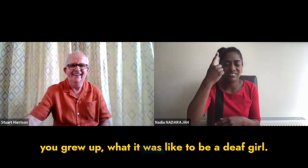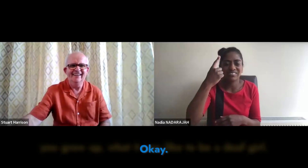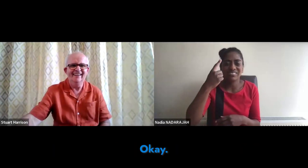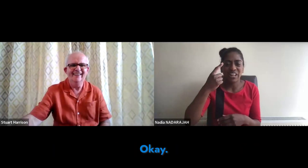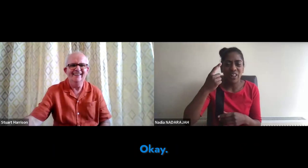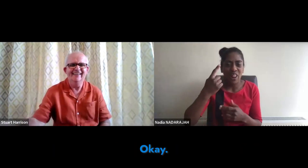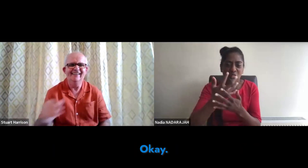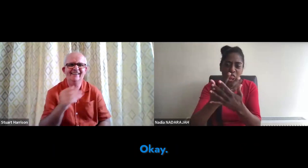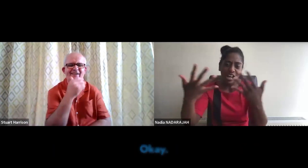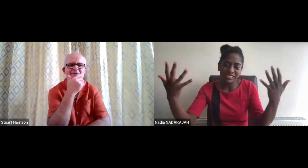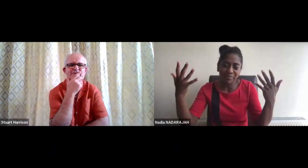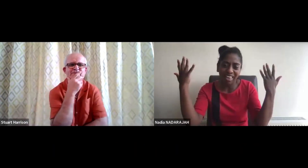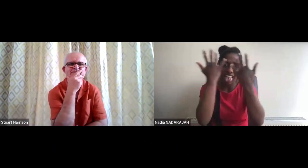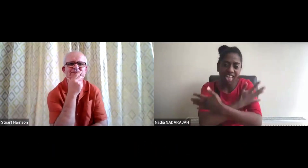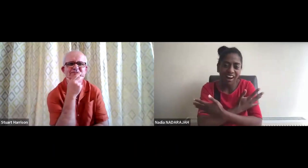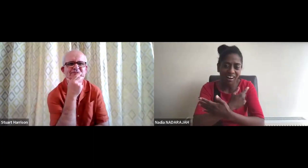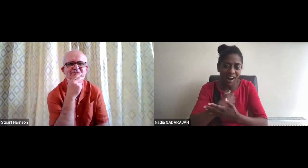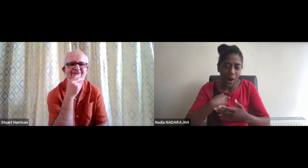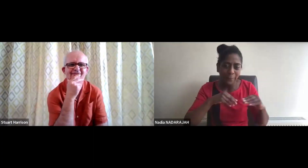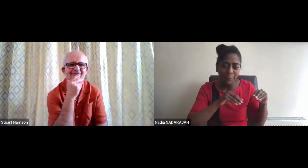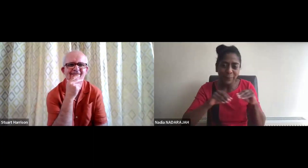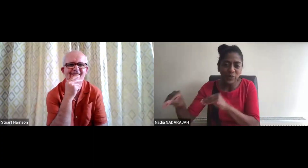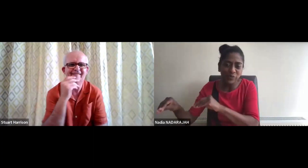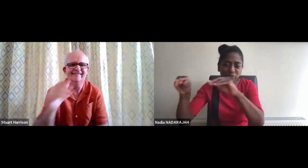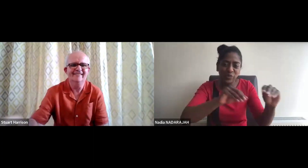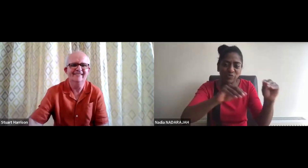yourself. Okay.